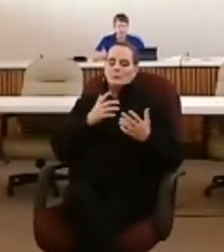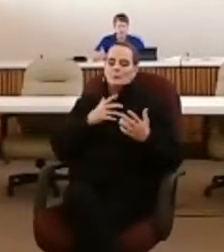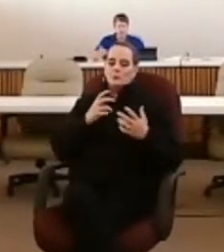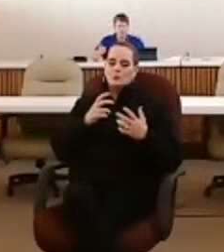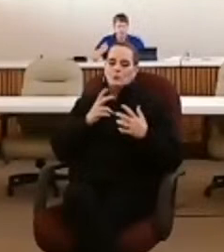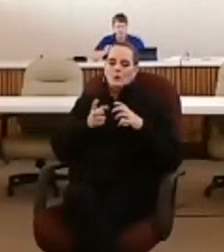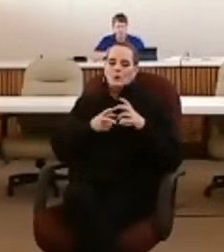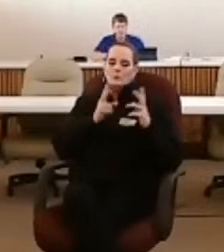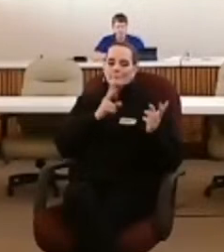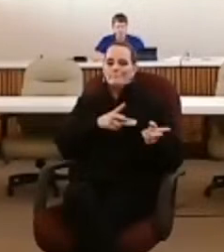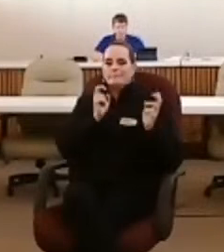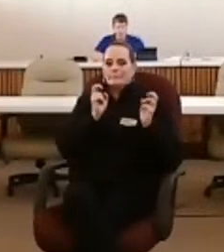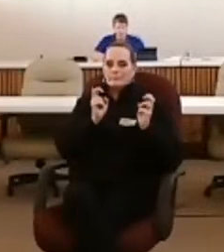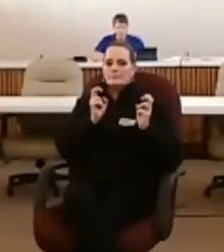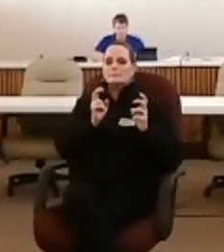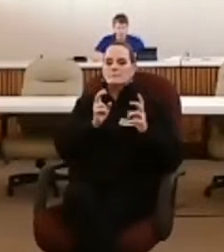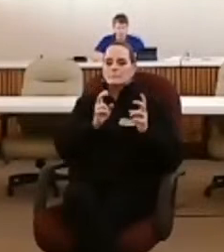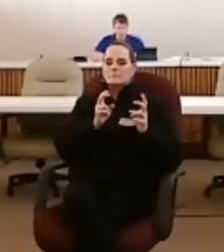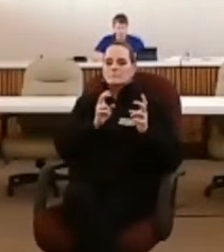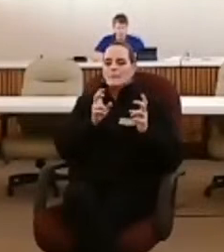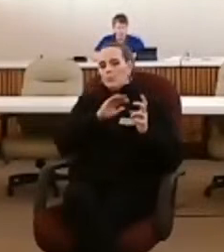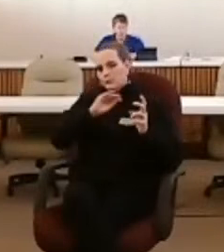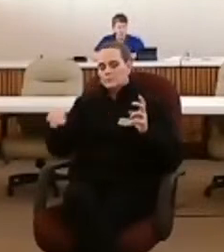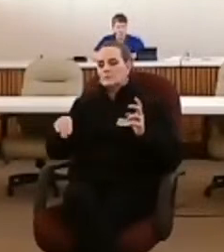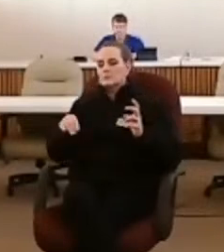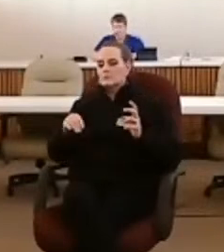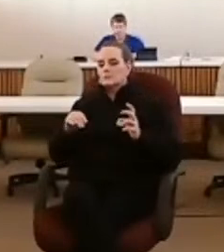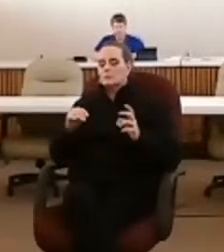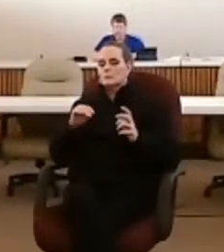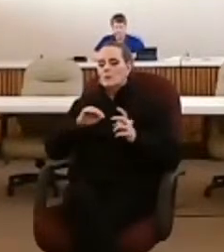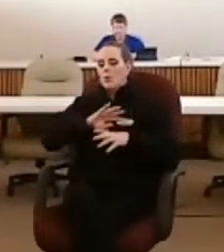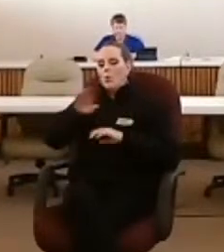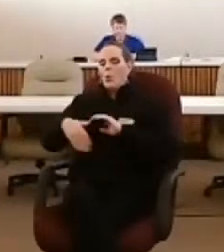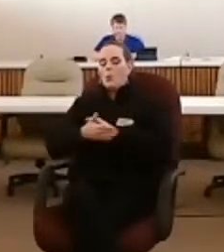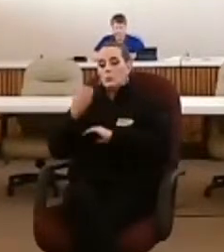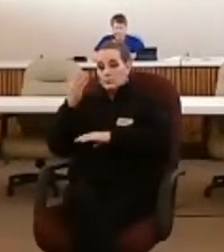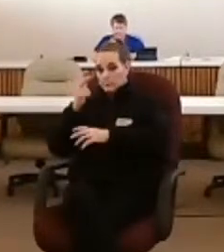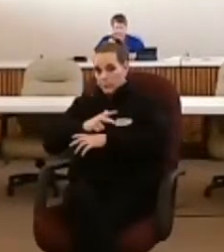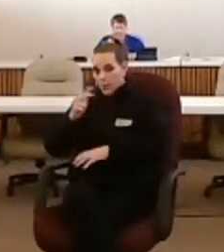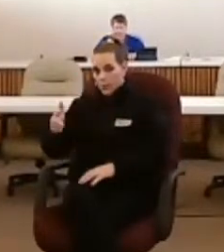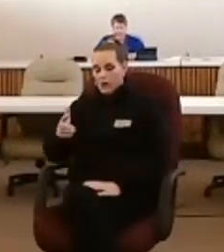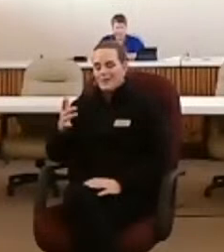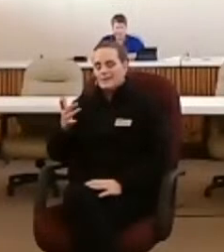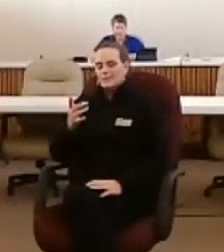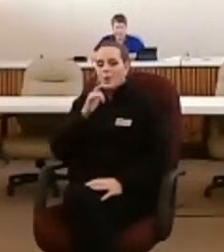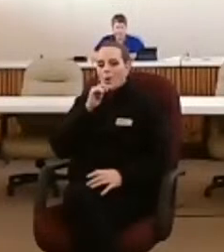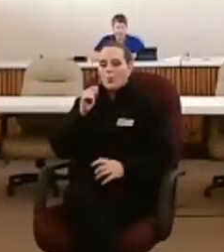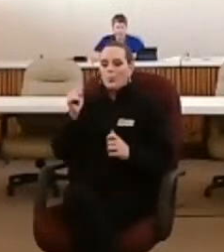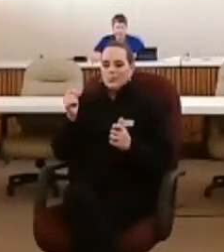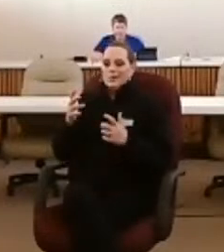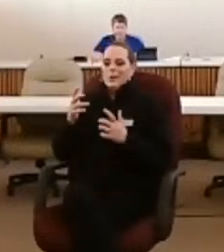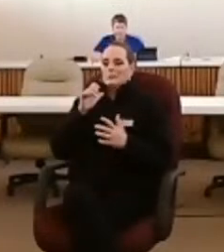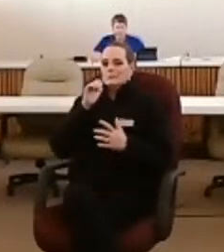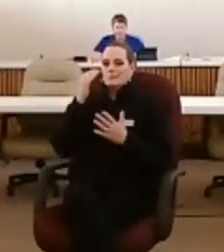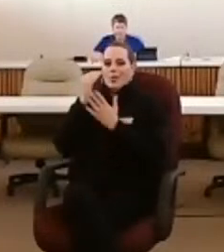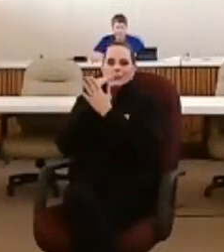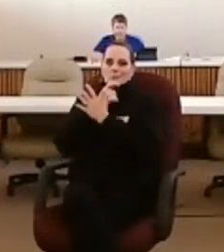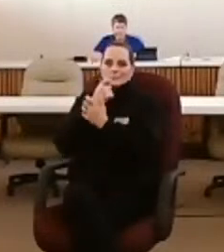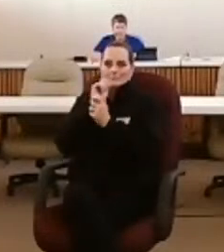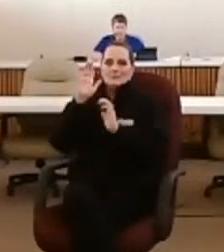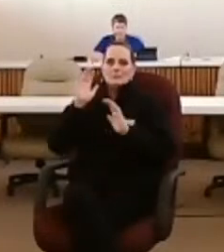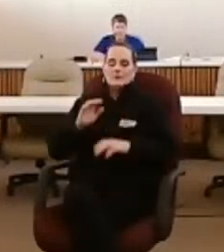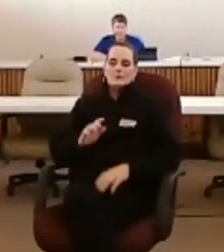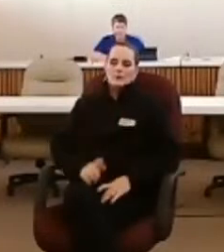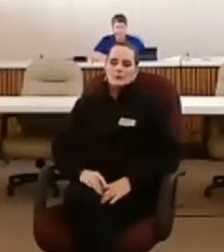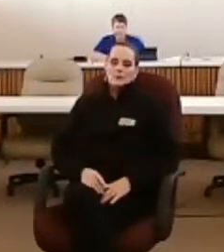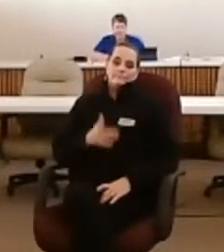and into either the no overnight parking or without putting them on any list at all, in which case they wouldn't have